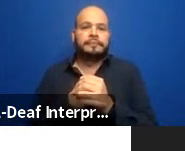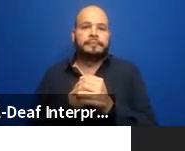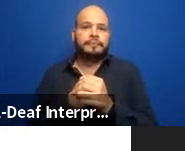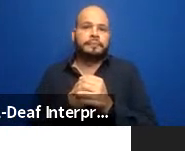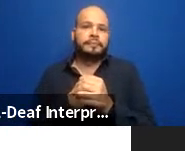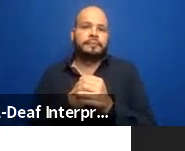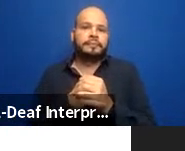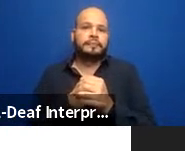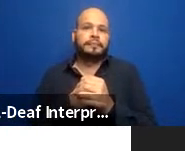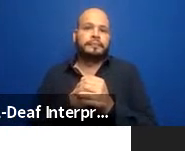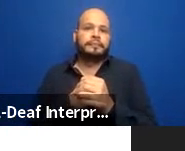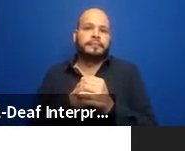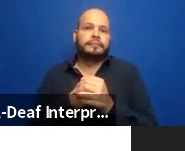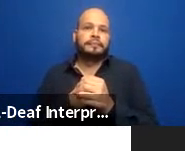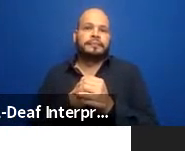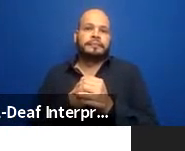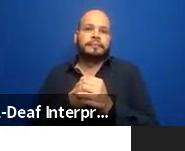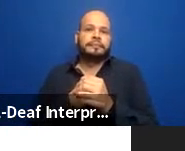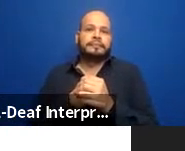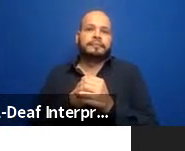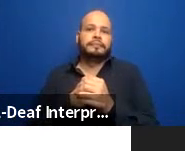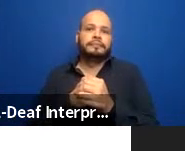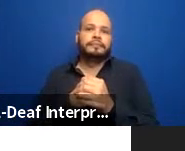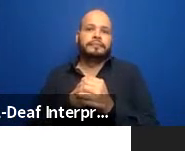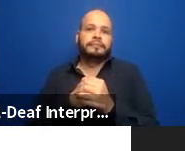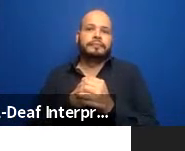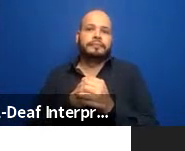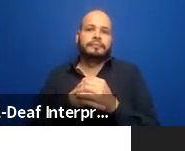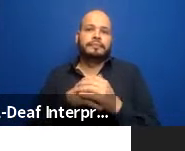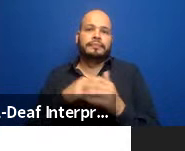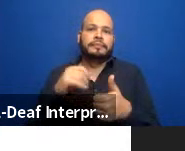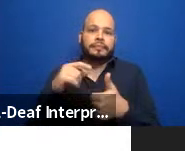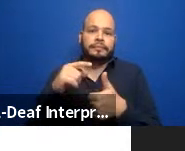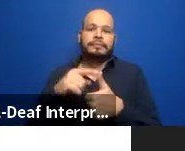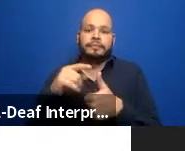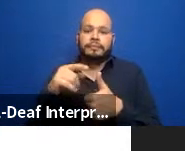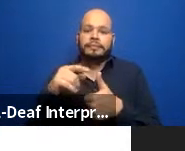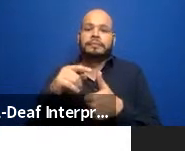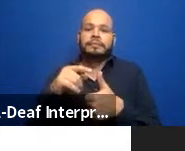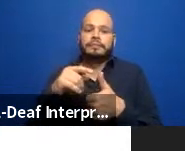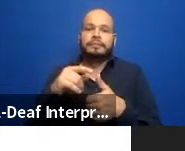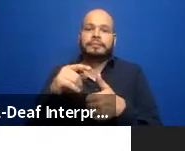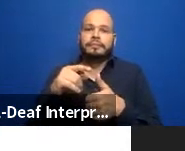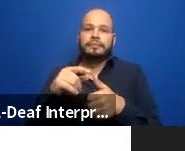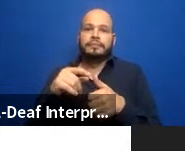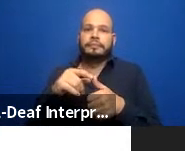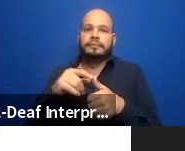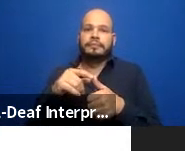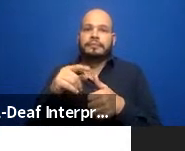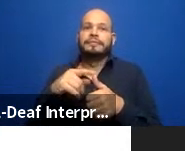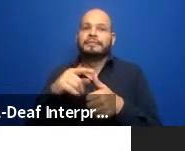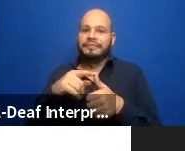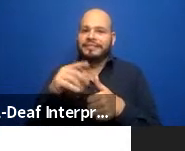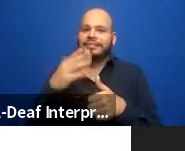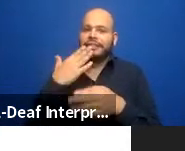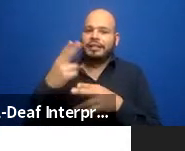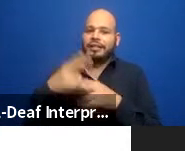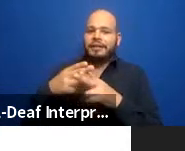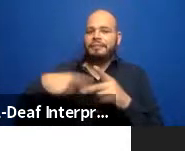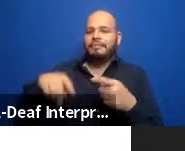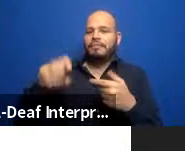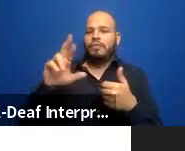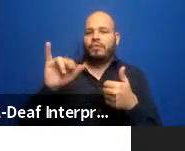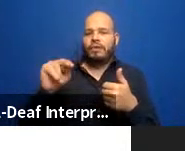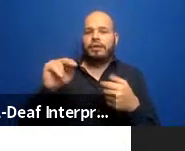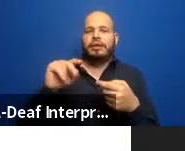Cameron King, and William Mendez Gallardo. To Corey Dotsey for providing our card captions,